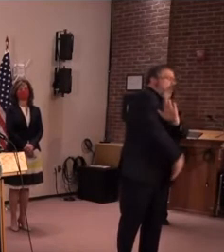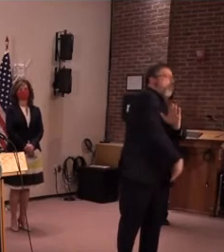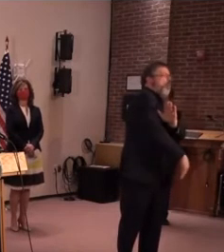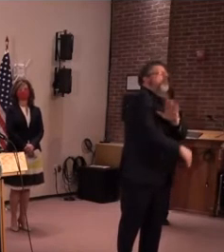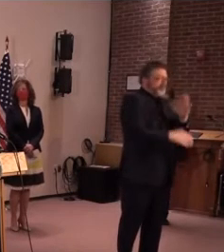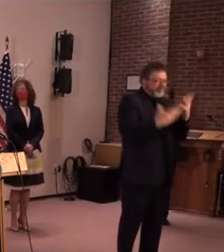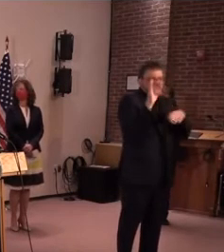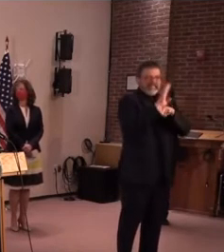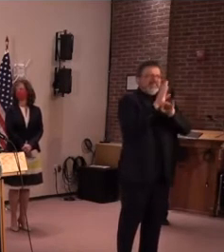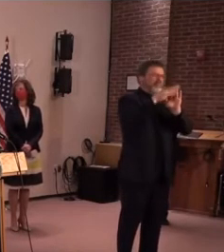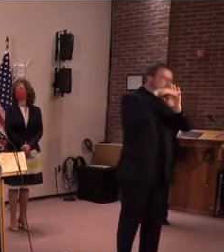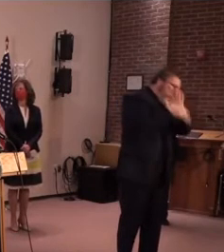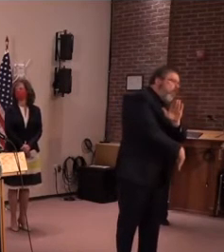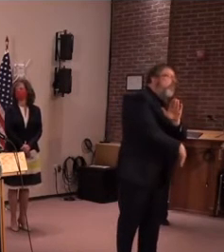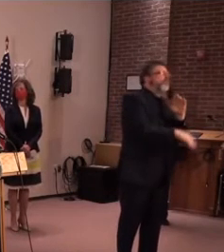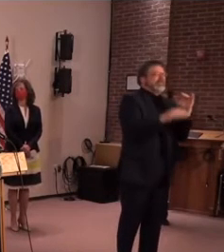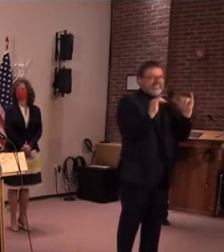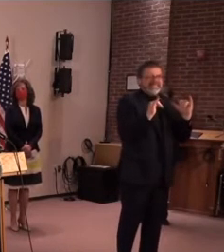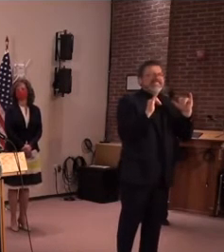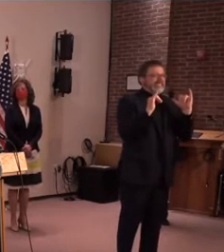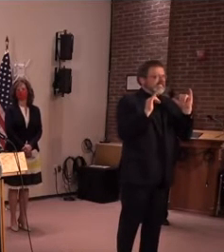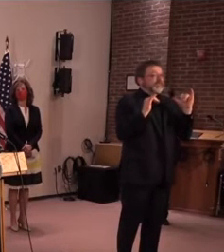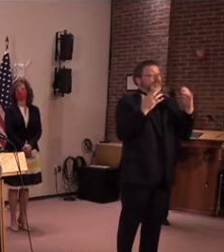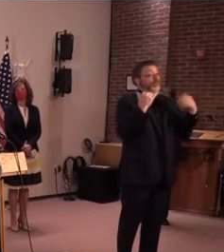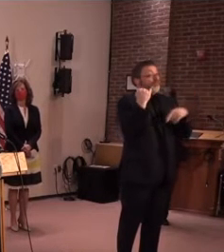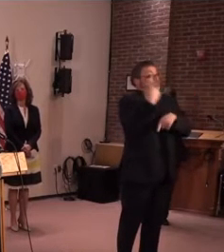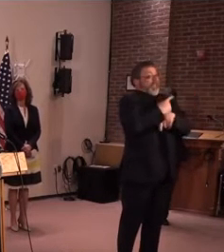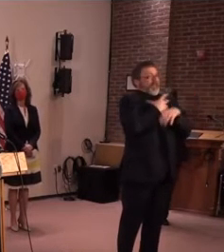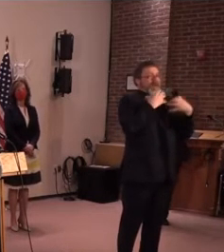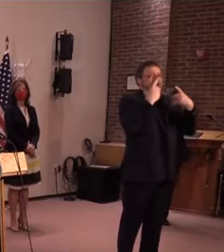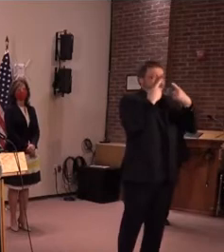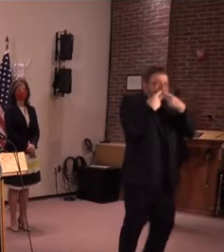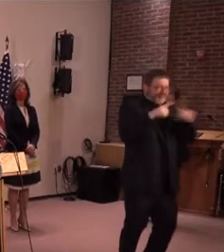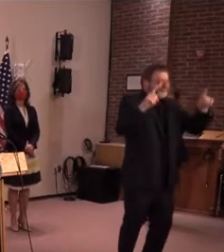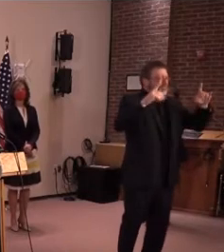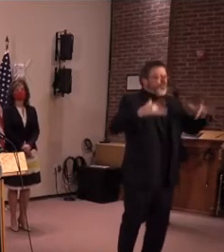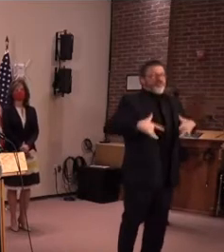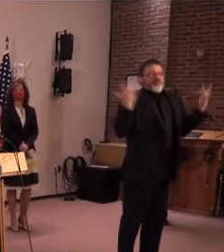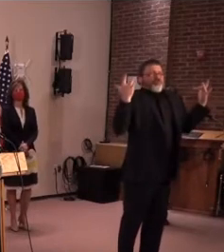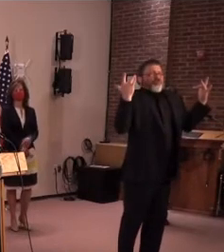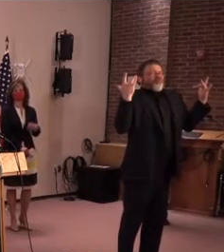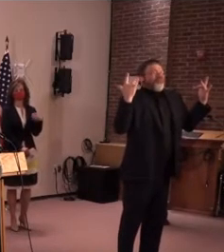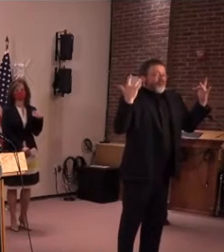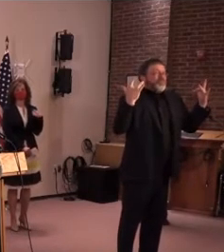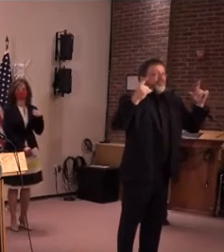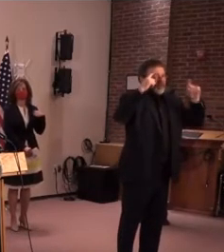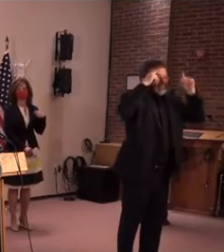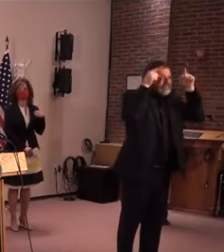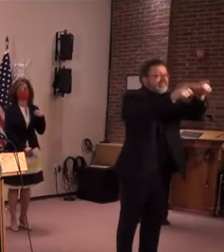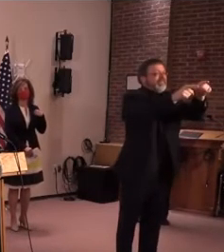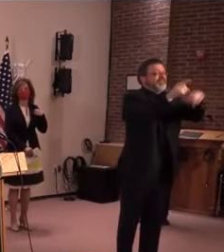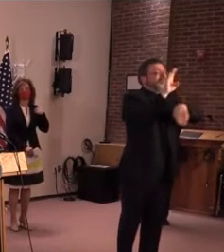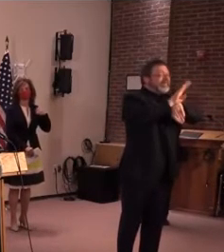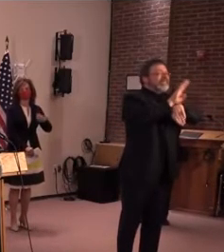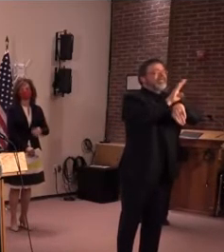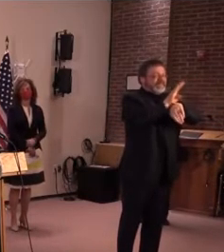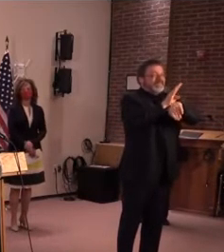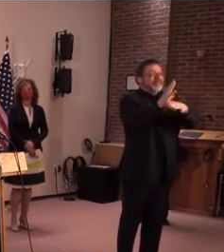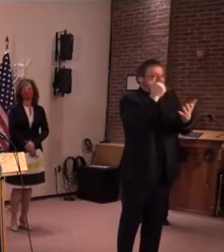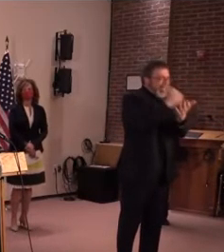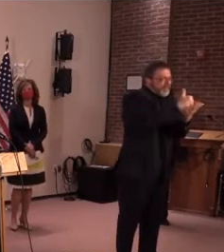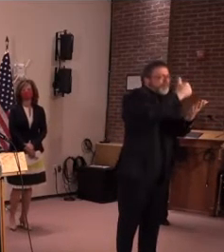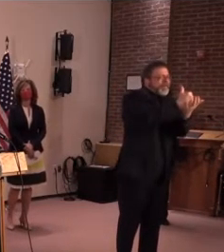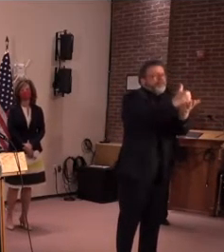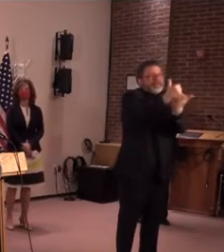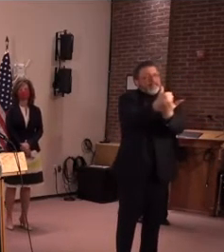Today's announcement is really great news for businesses and for our immediate economic recovery here in the state. In